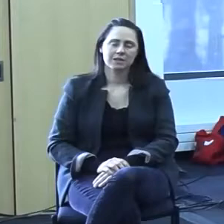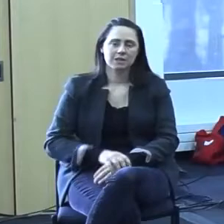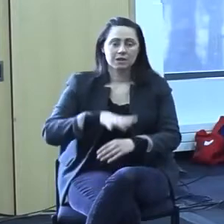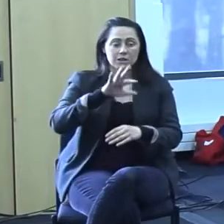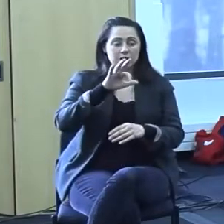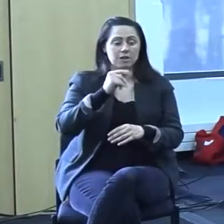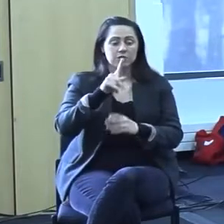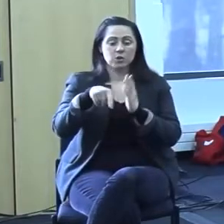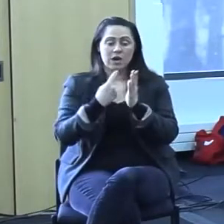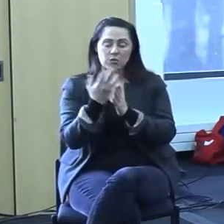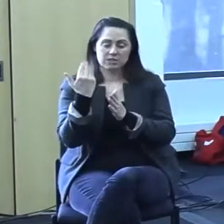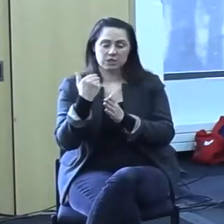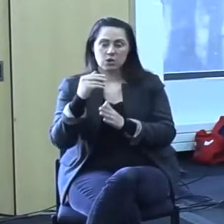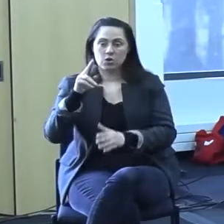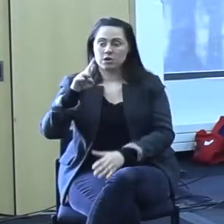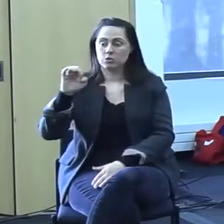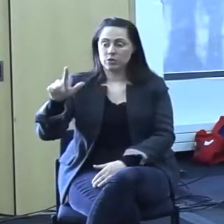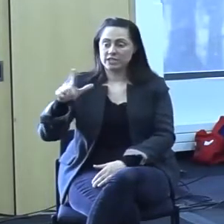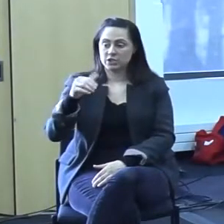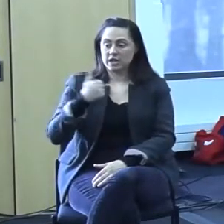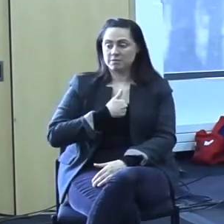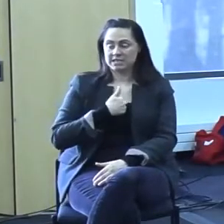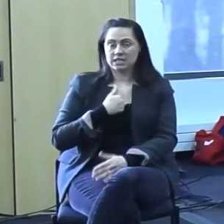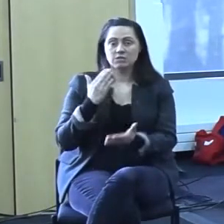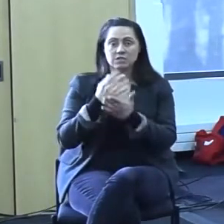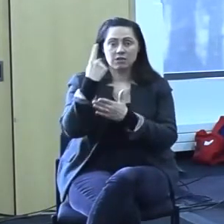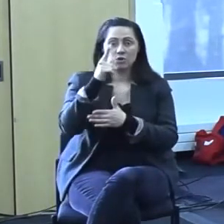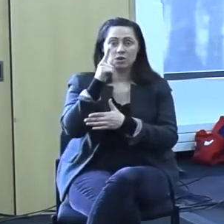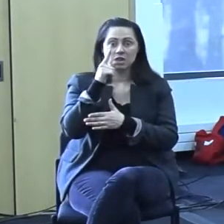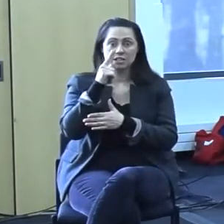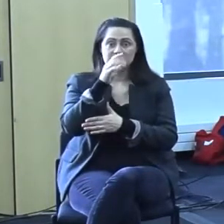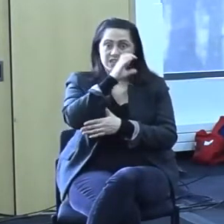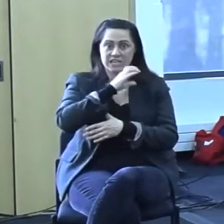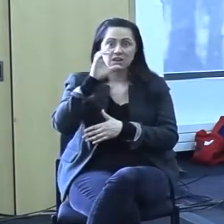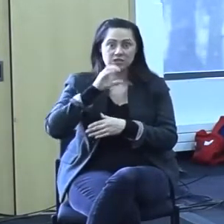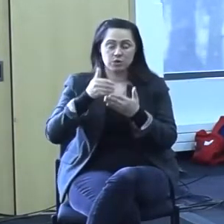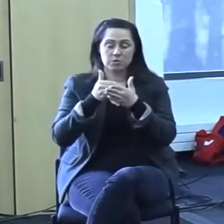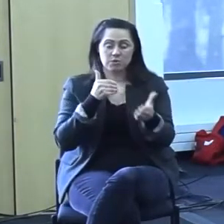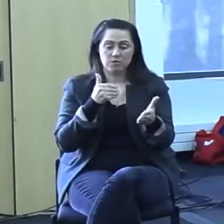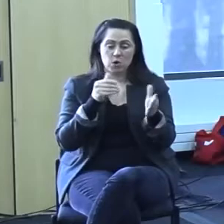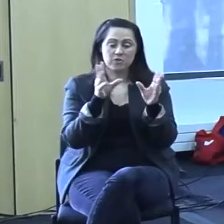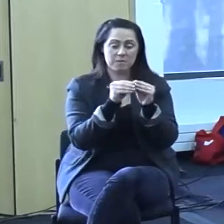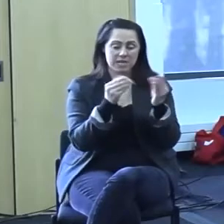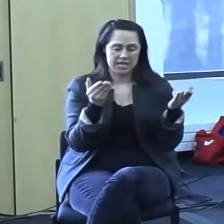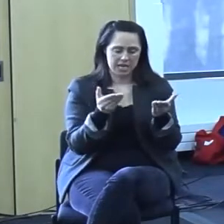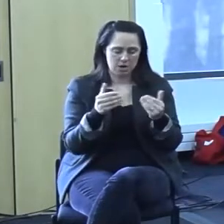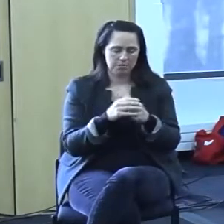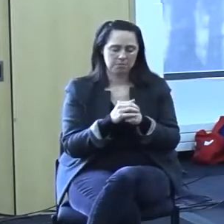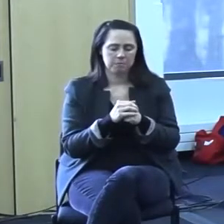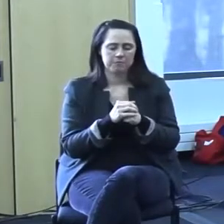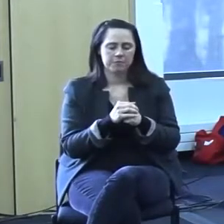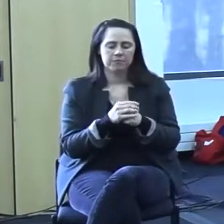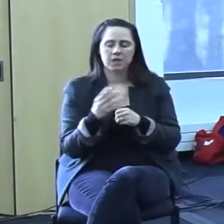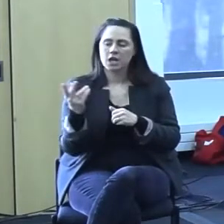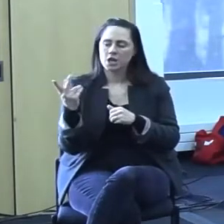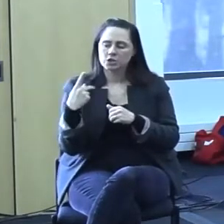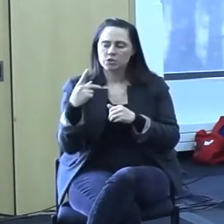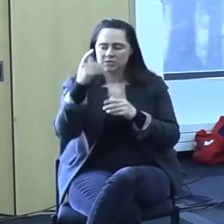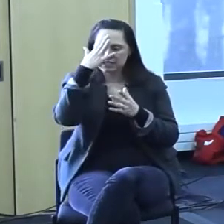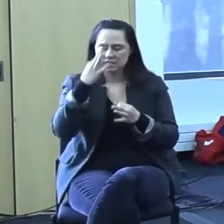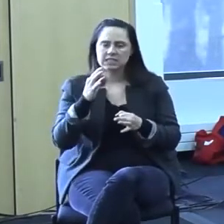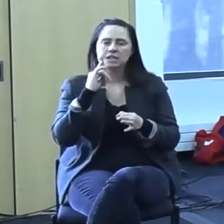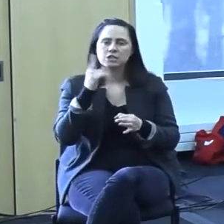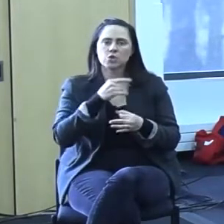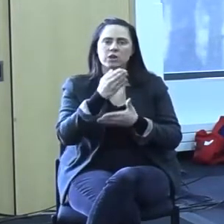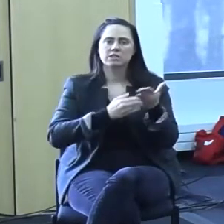A couple hours ago, Rachel and I stopped for lunch at the cafeteria before the meeting here, and we both decided to order